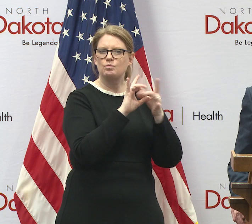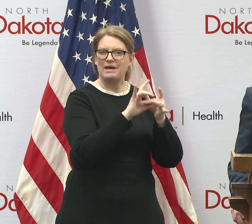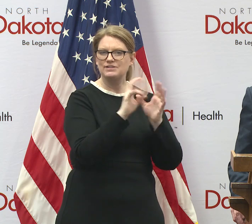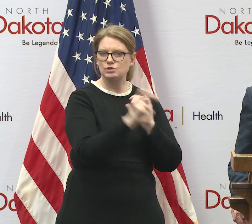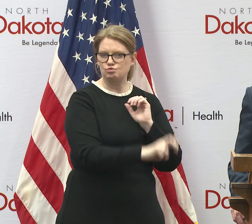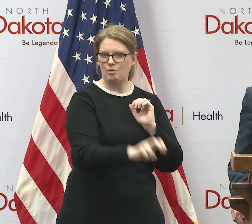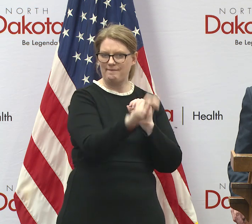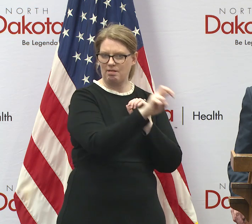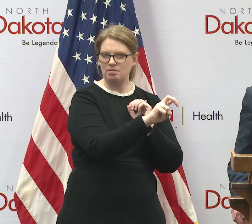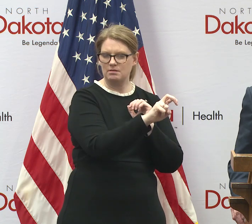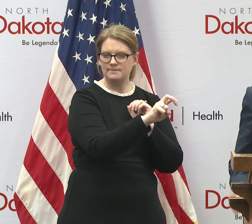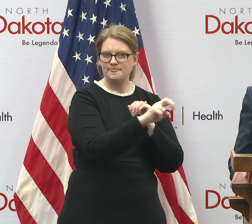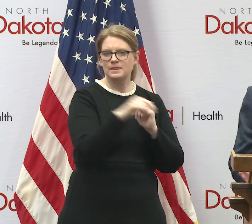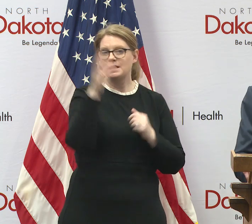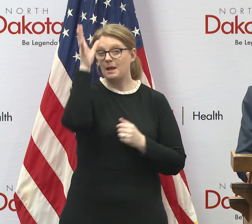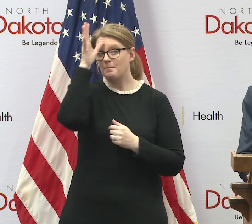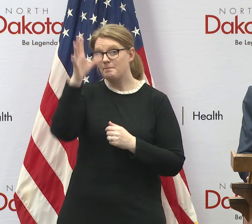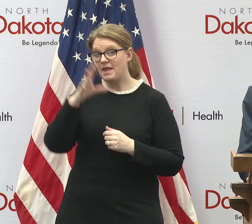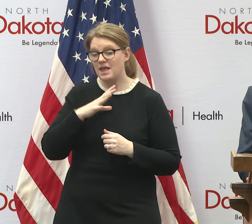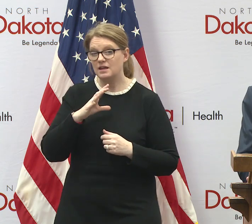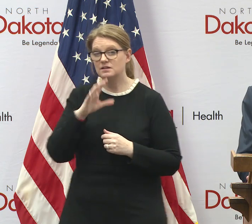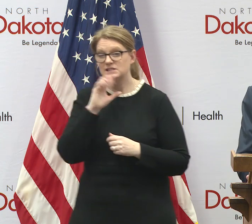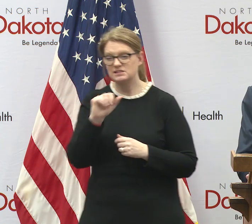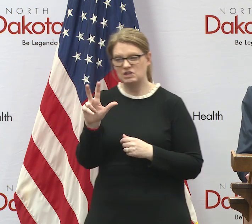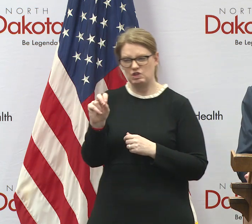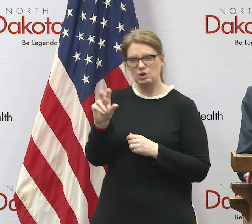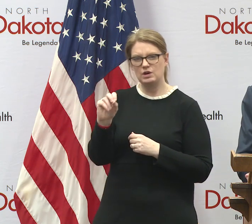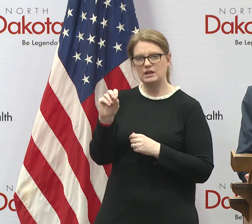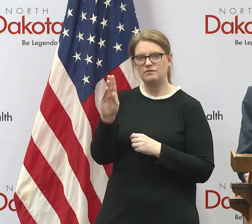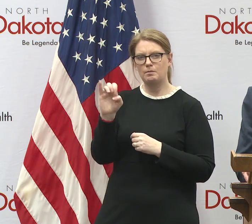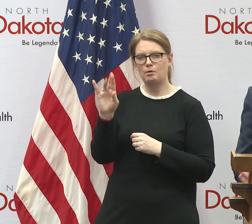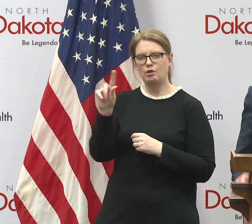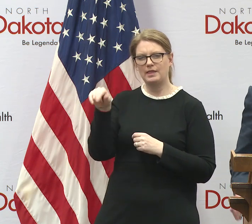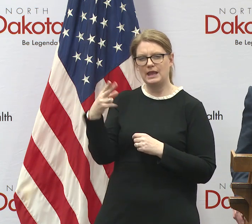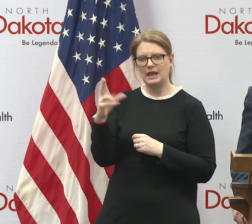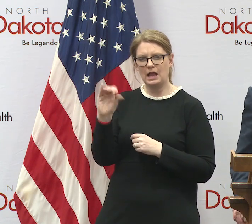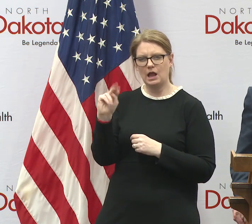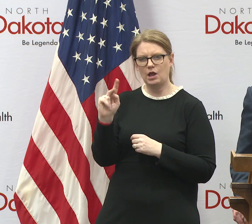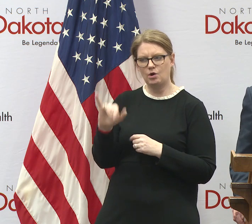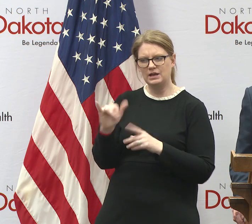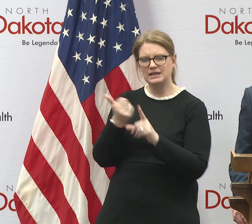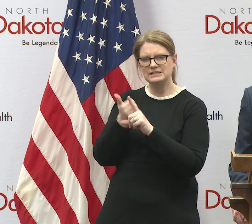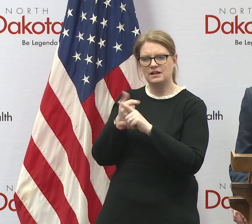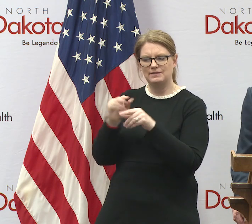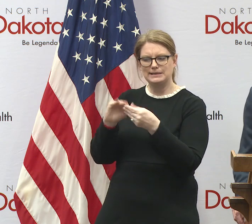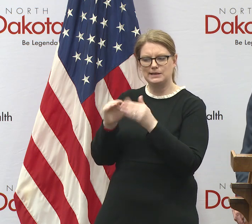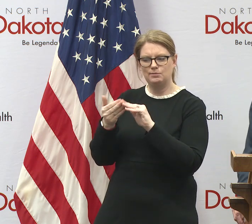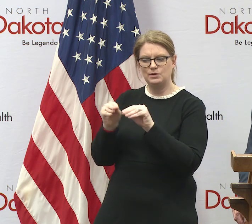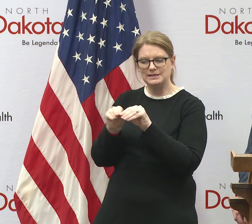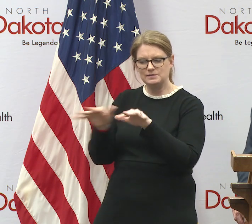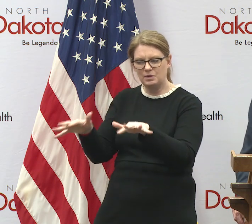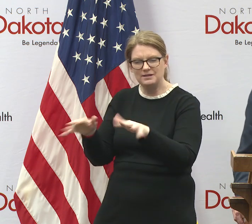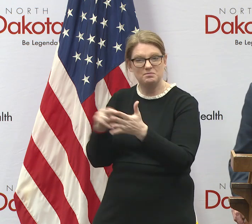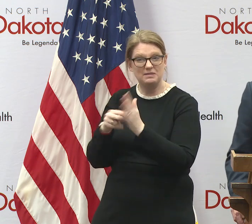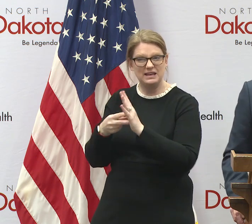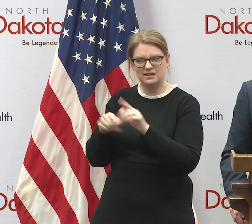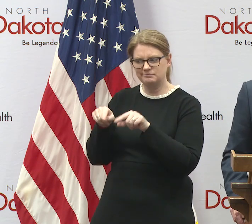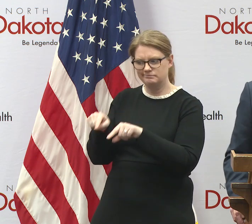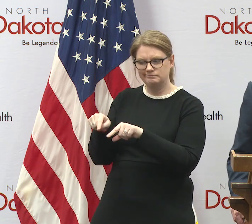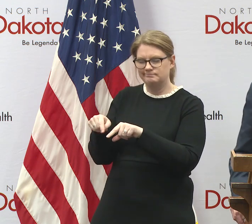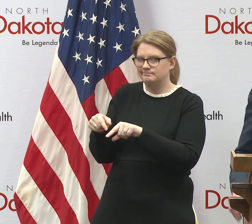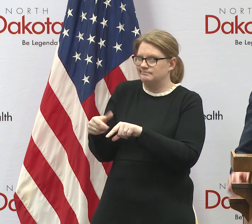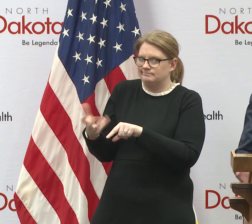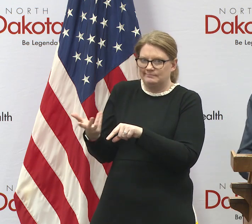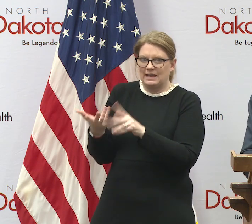to travel. A male in his 30s from Burleigh County is attributed to community spread, meaning that there was